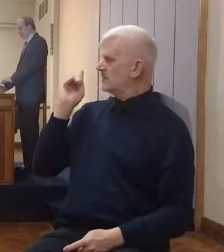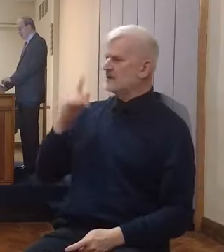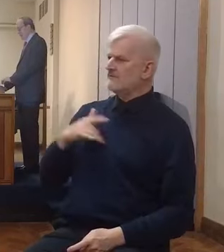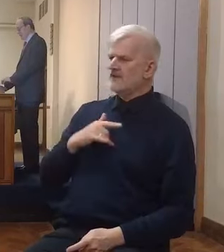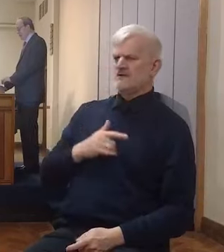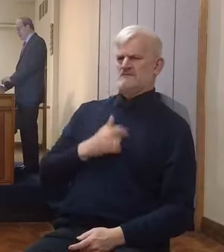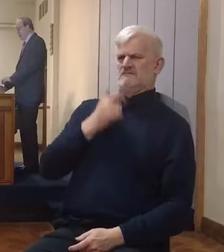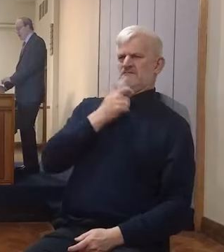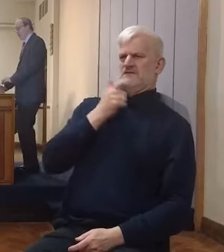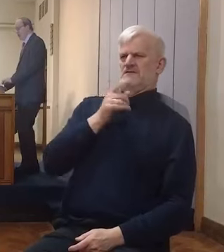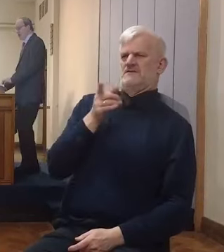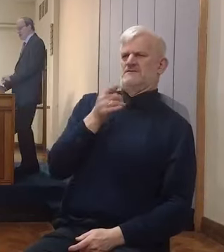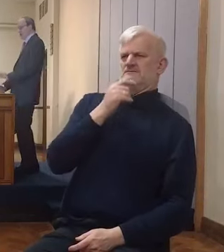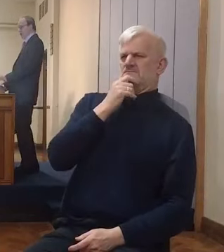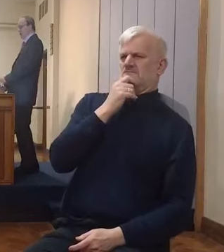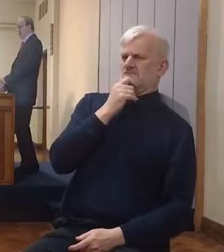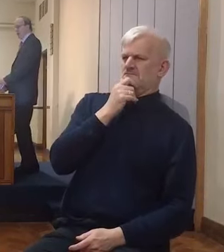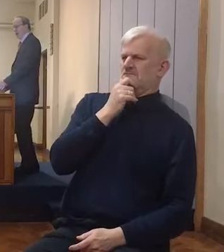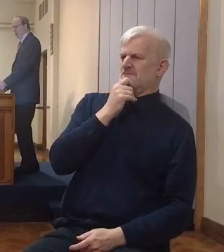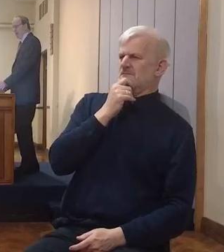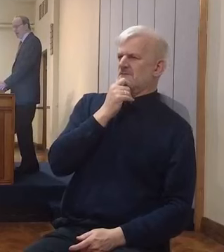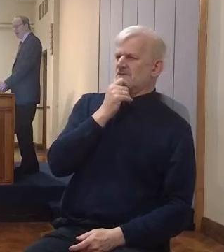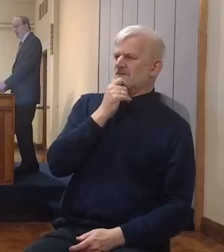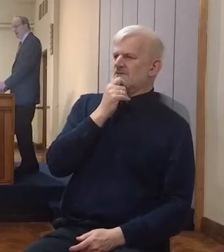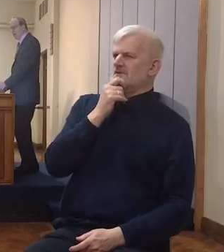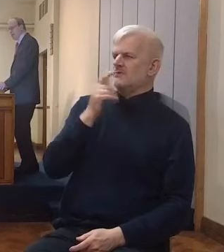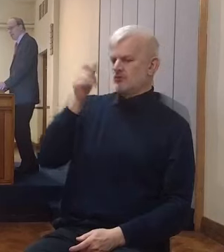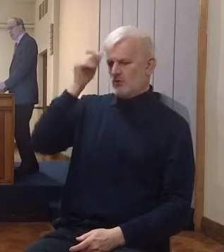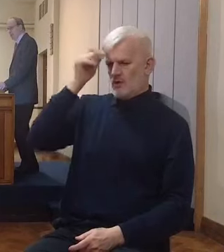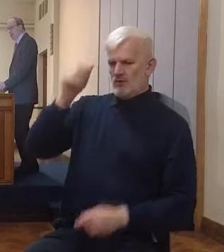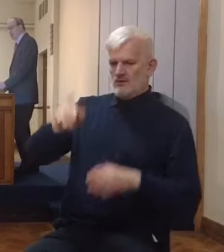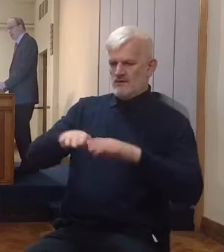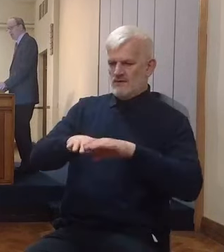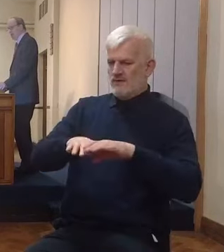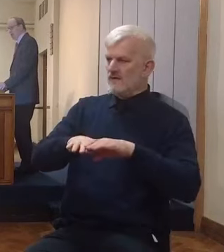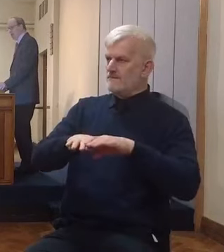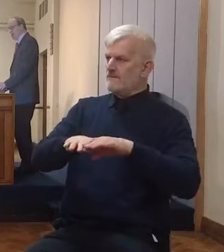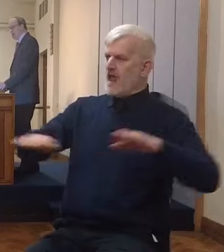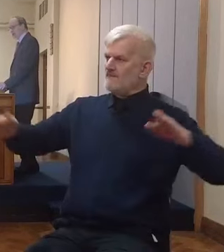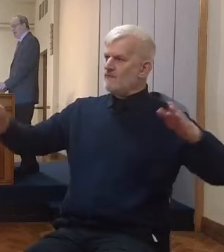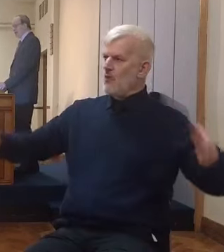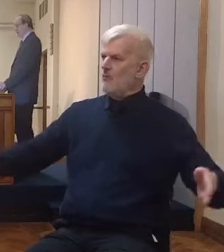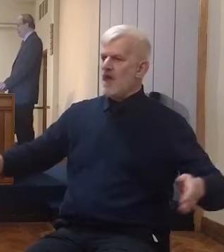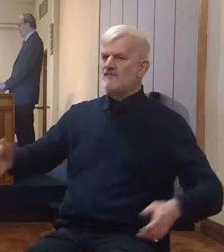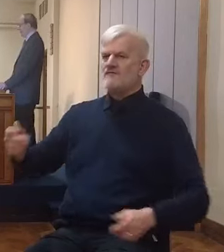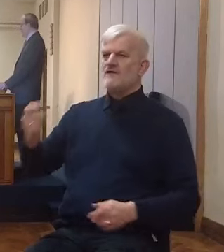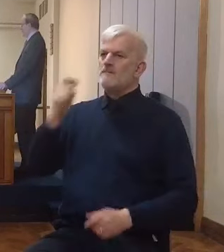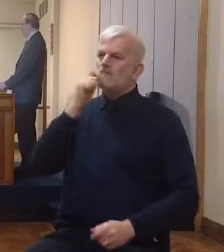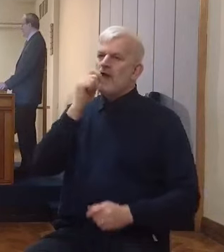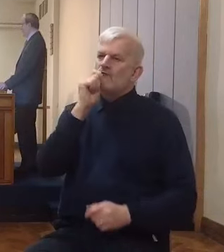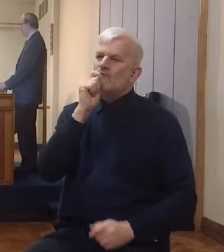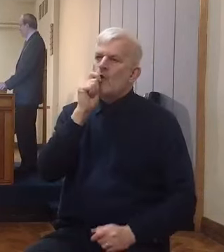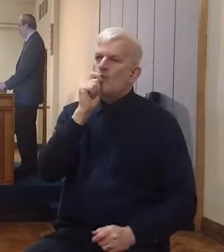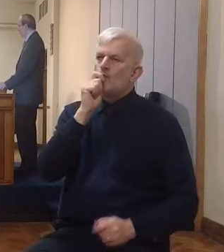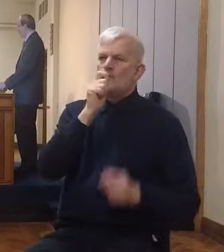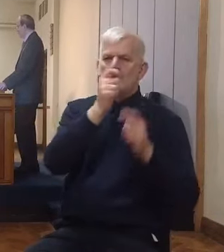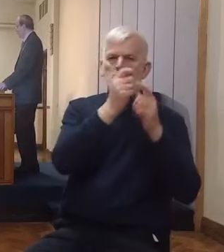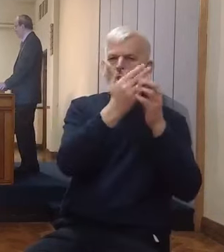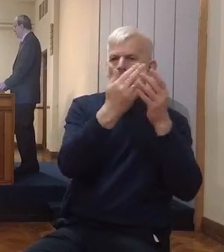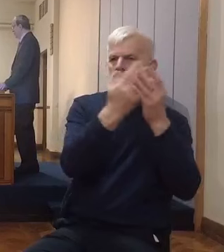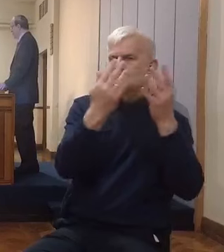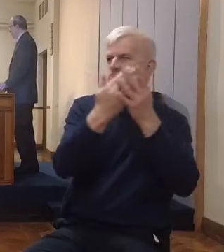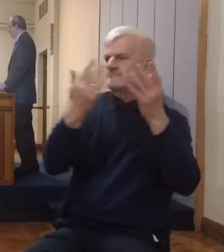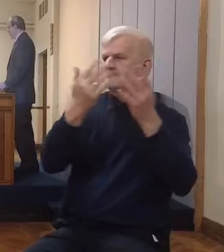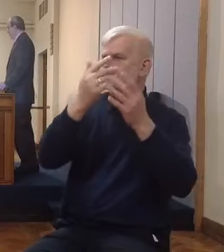that they used to festoon the platform with microphones. Now this doesn't mean much now, we're